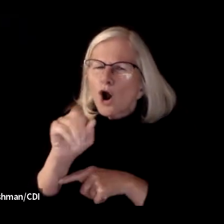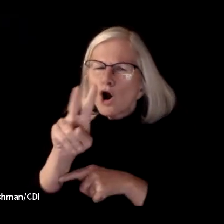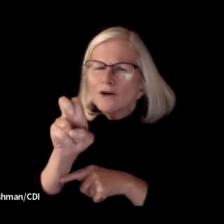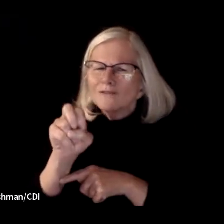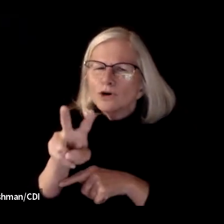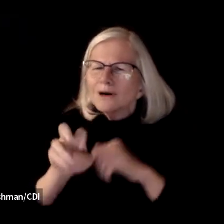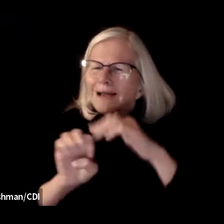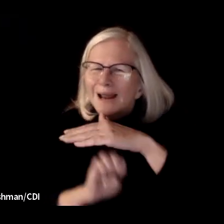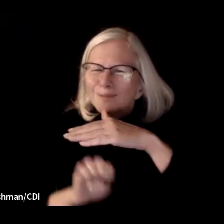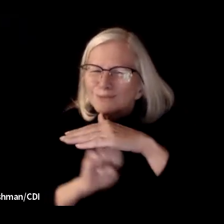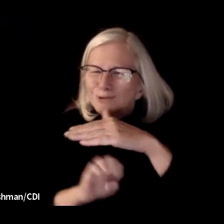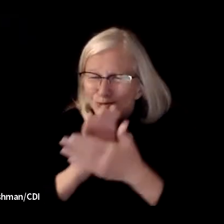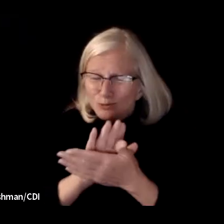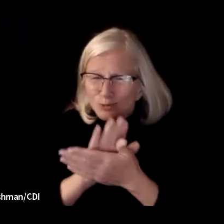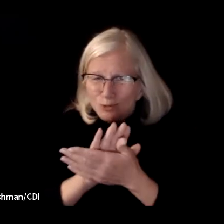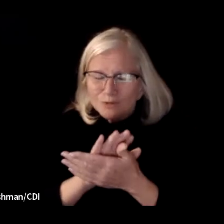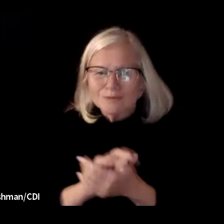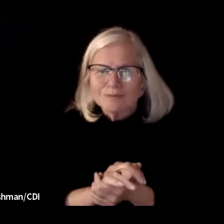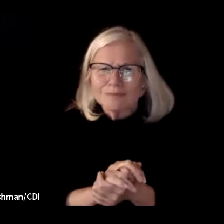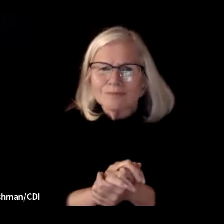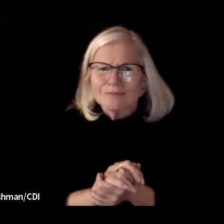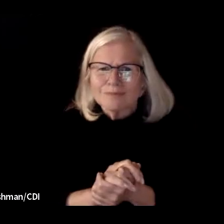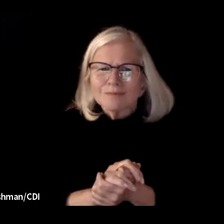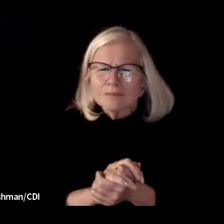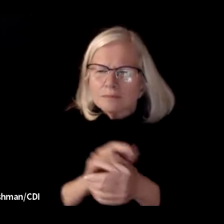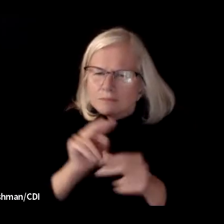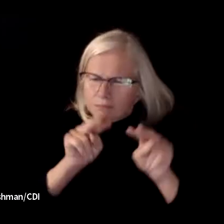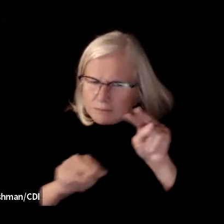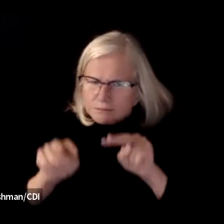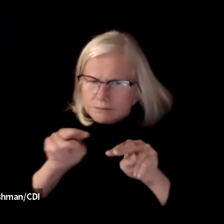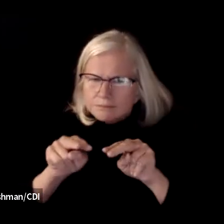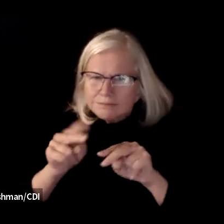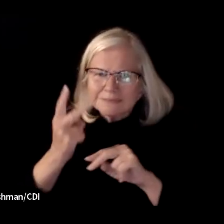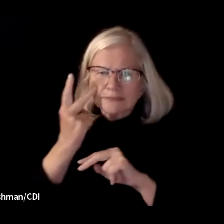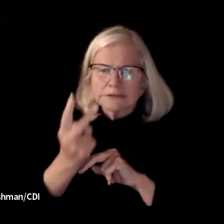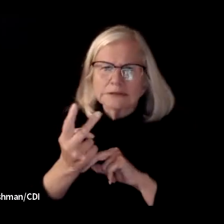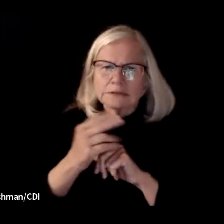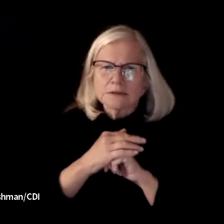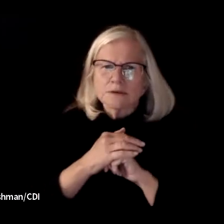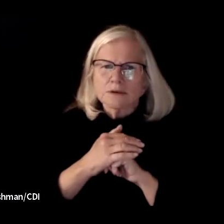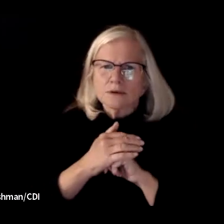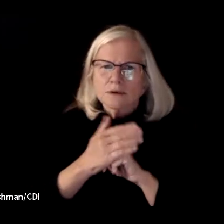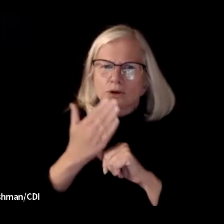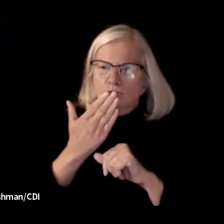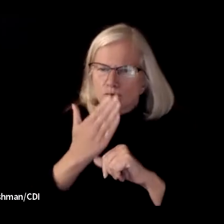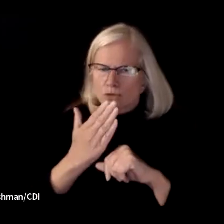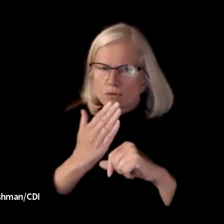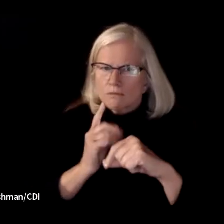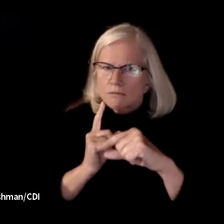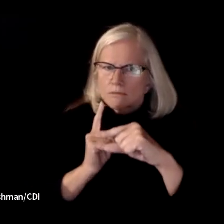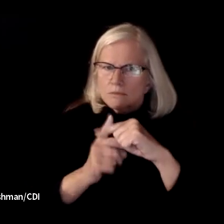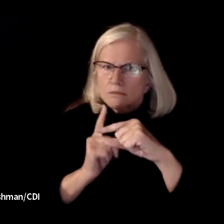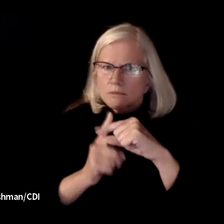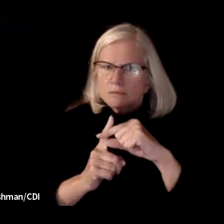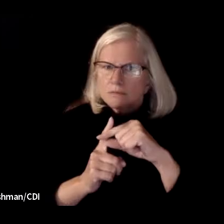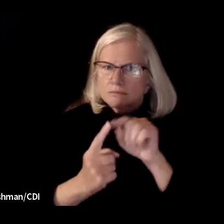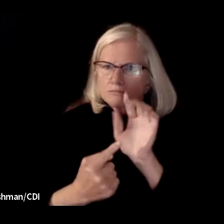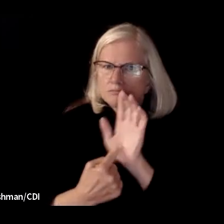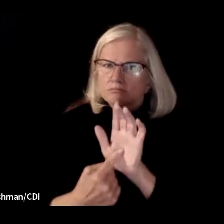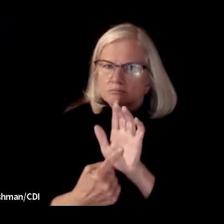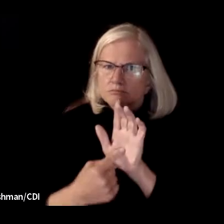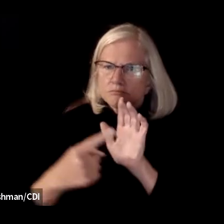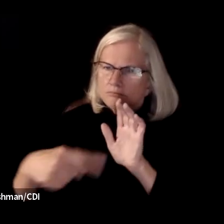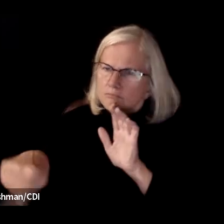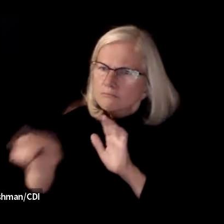precisely to see sort of a positive example of how a robust kind of